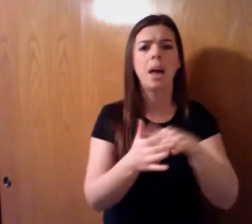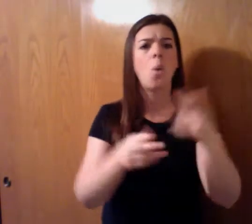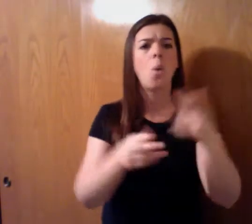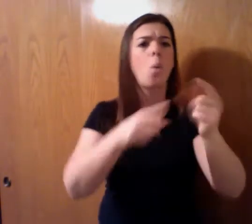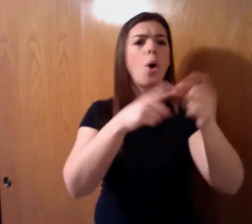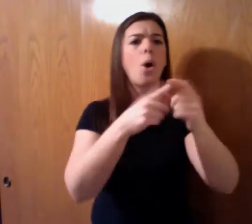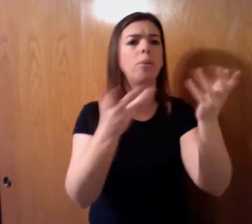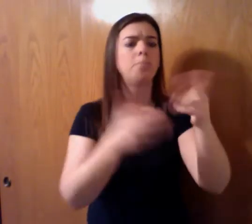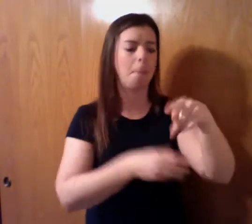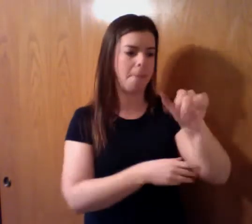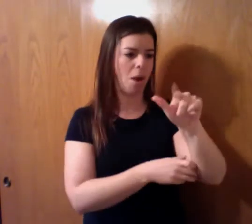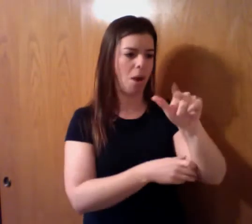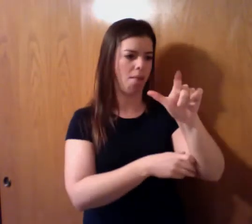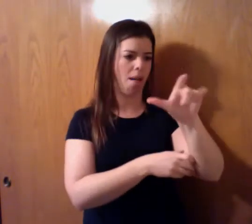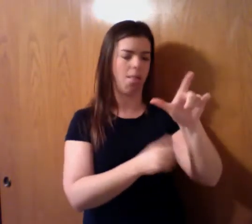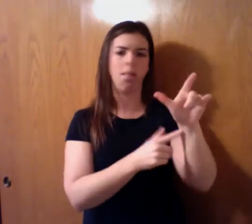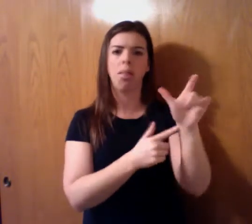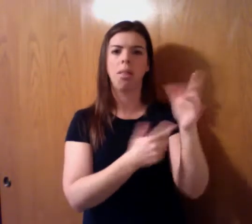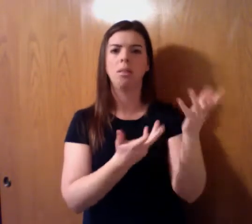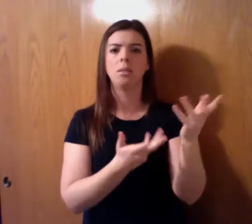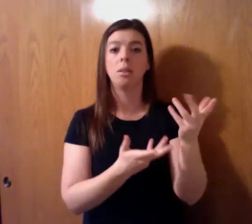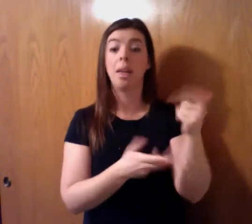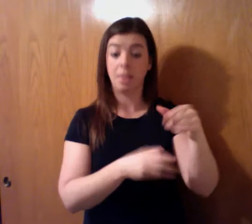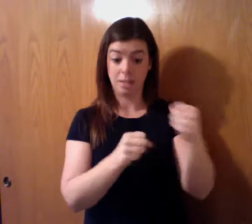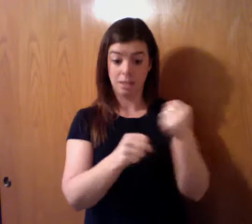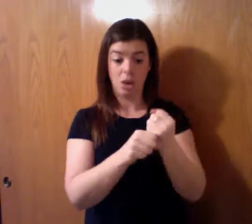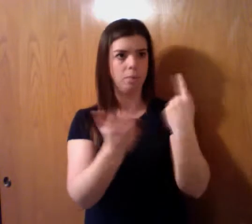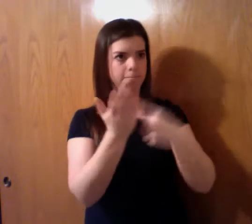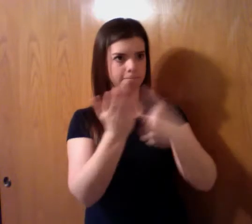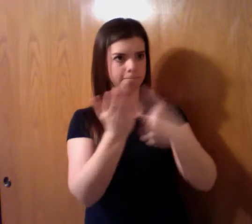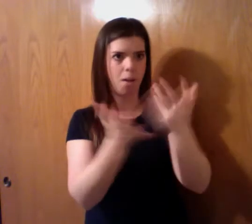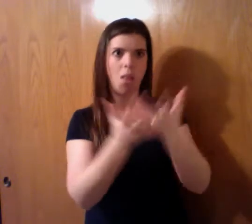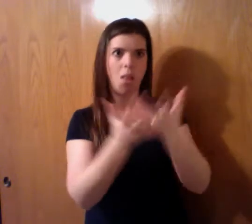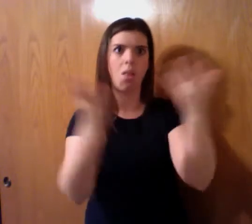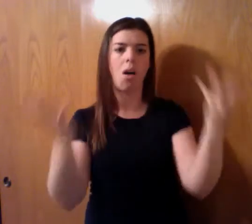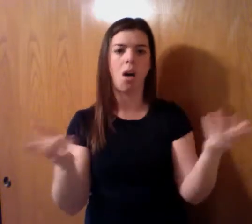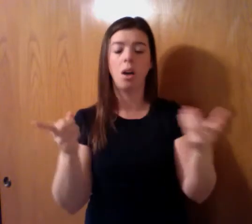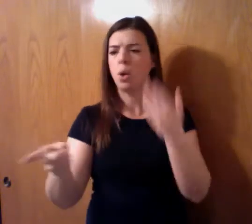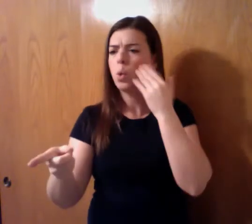this year we're going to talk about these a lot. Do you know what parallel means? Uneven. Not uneven.